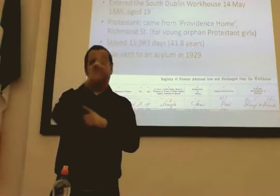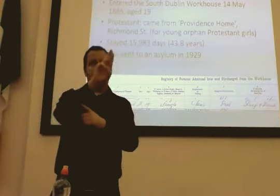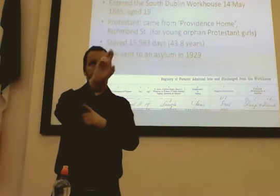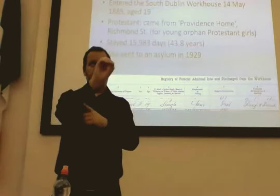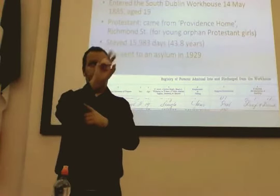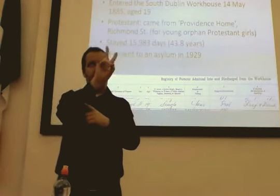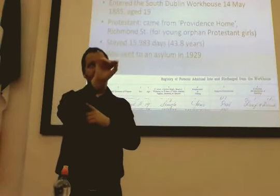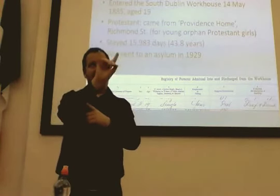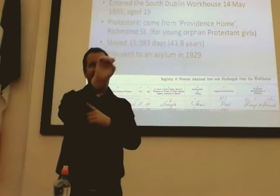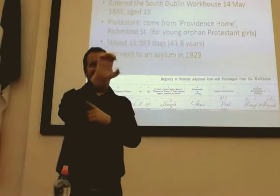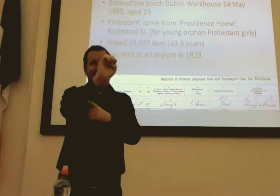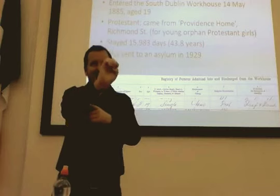she was in Providence